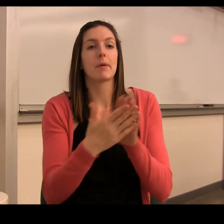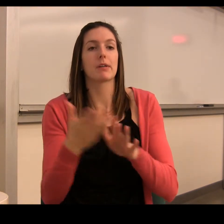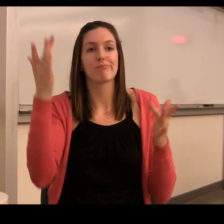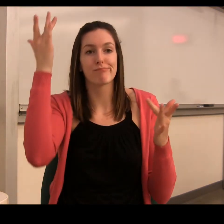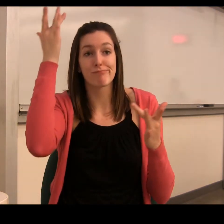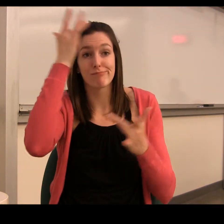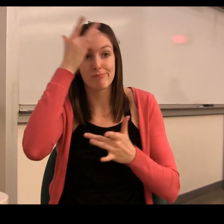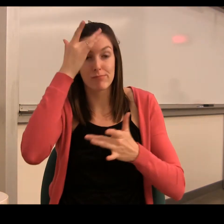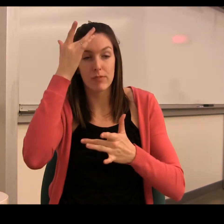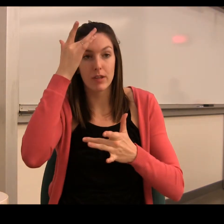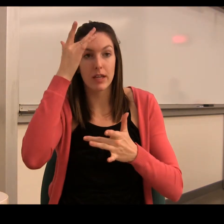more ill than they are.